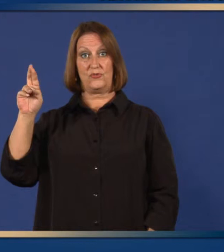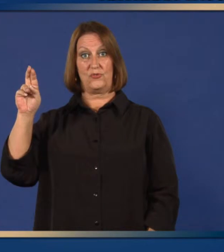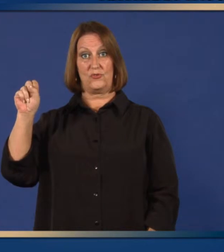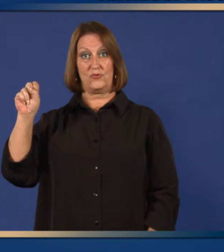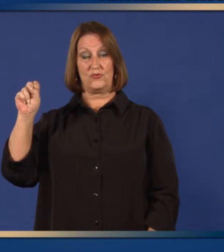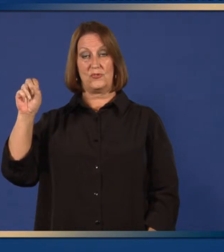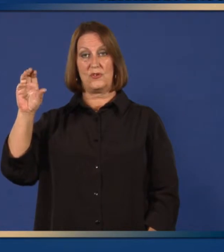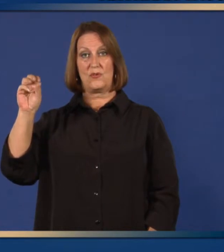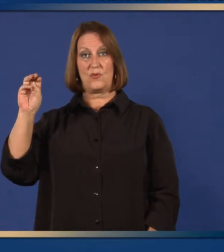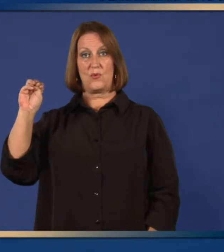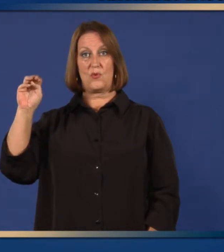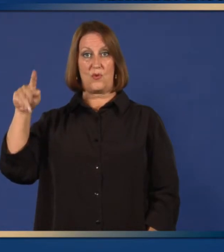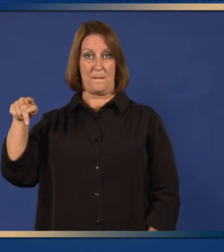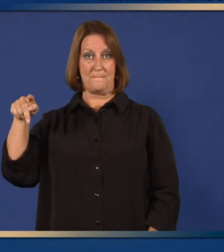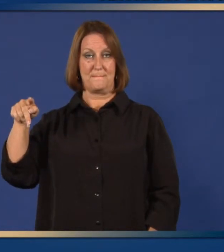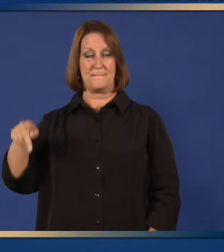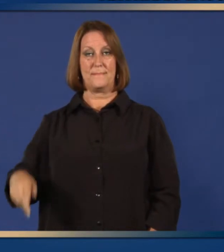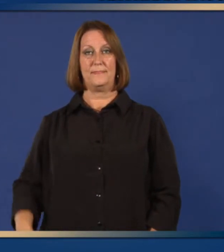www.hrsa.gov/countermeasurescomp